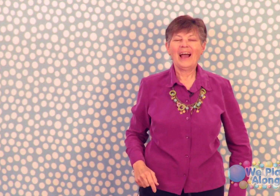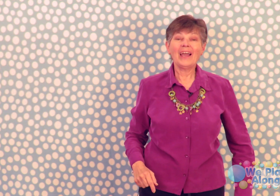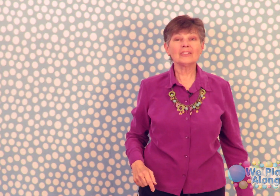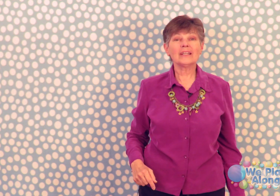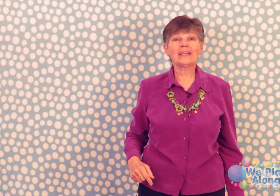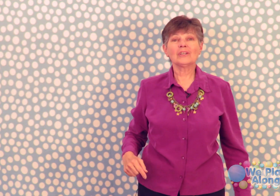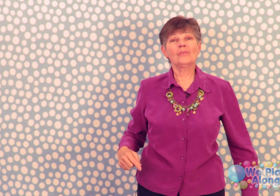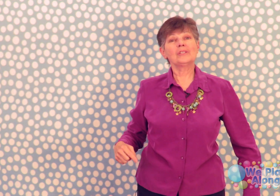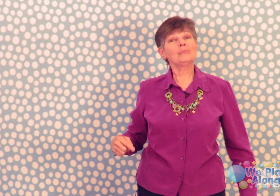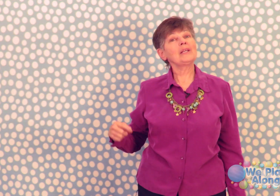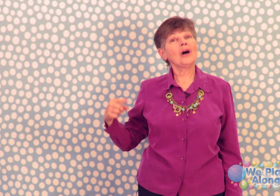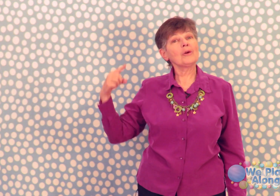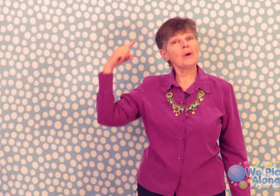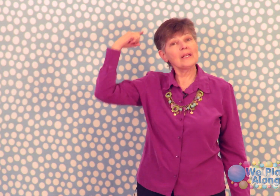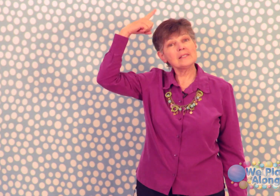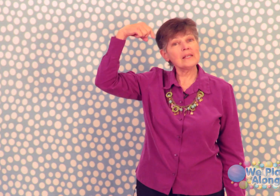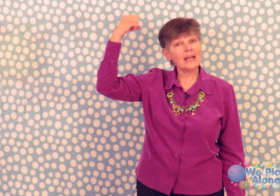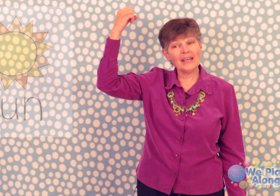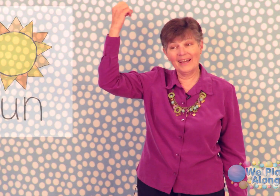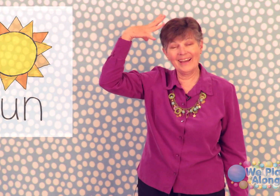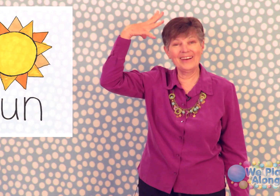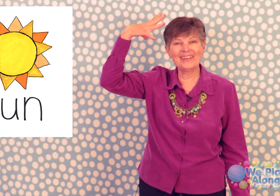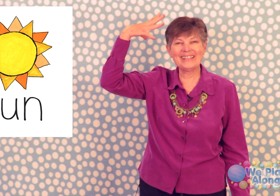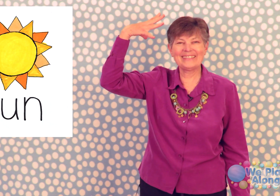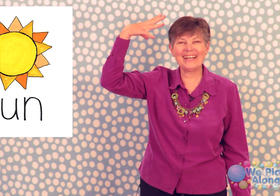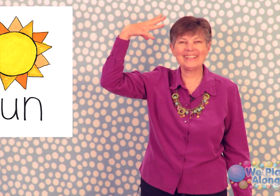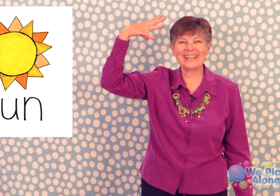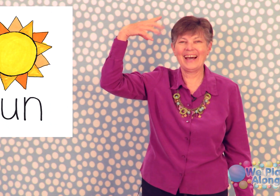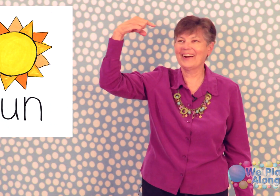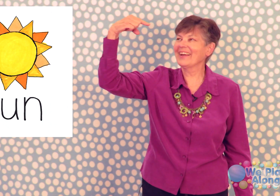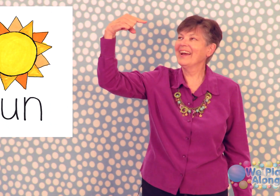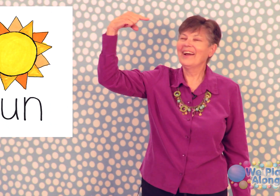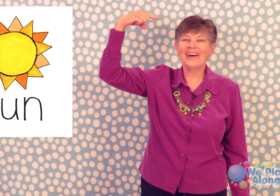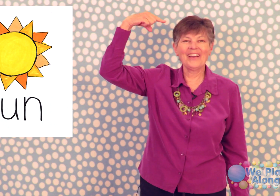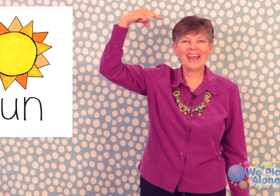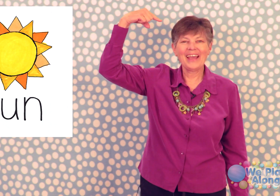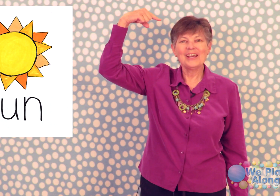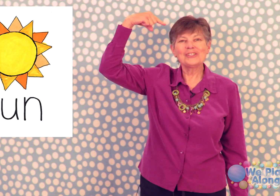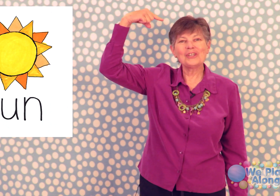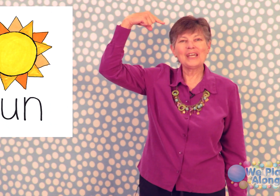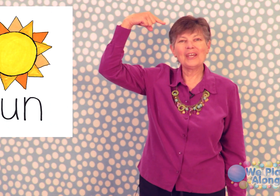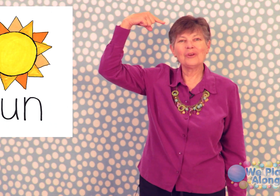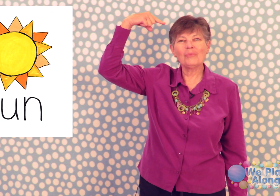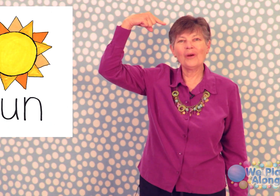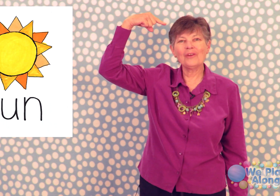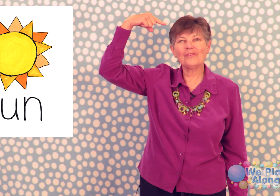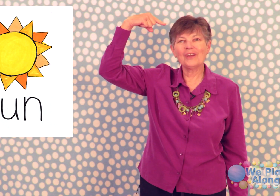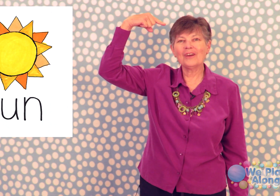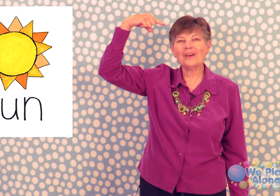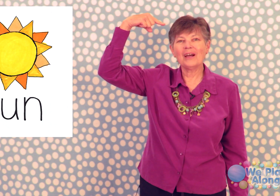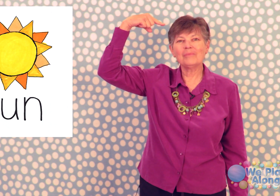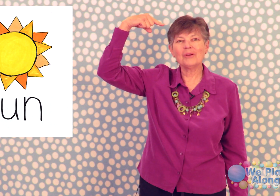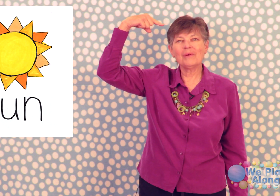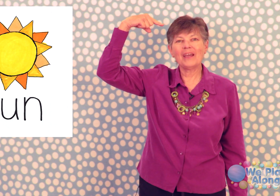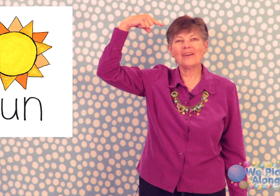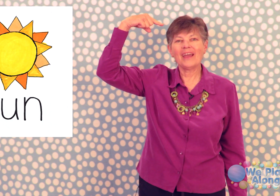I also like to go visit my daughter when it's sunny, when the sun is out. Okay, so you take your pointer finger up here by your